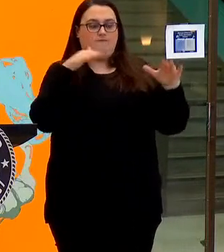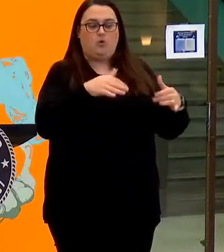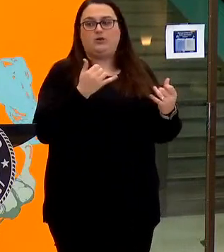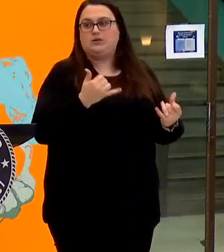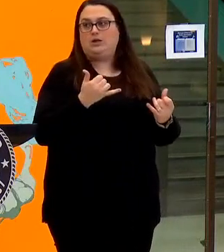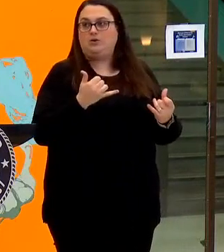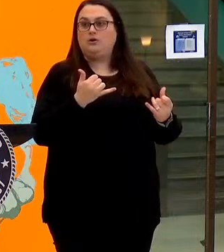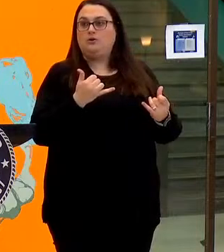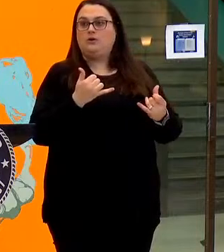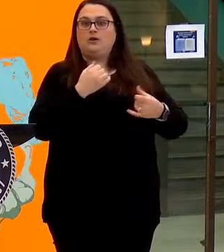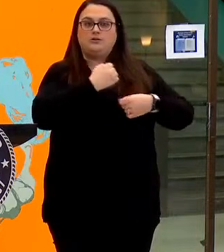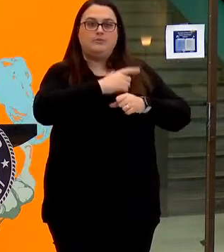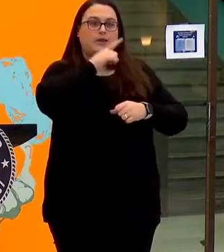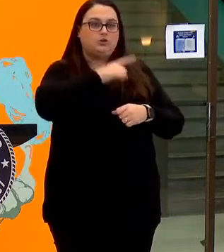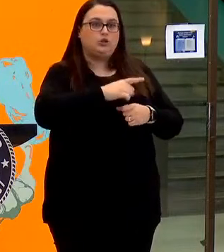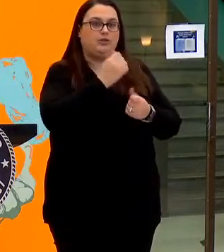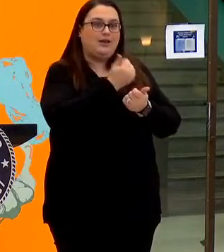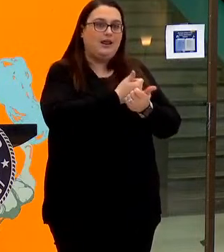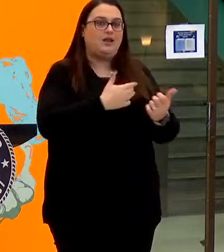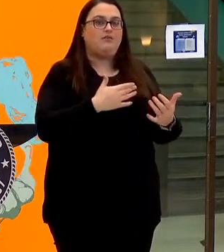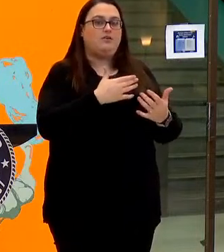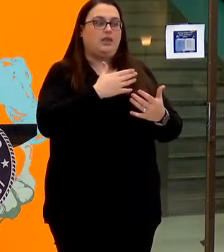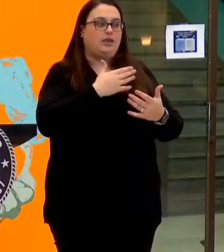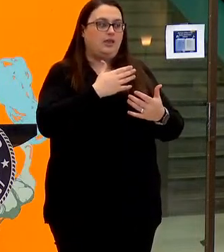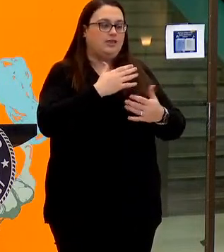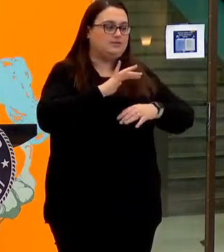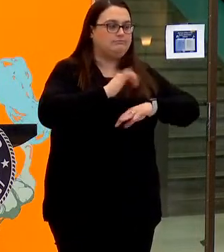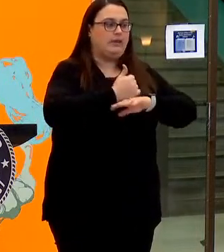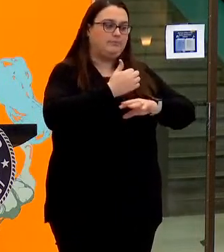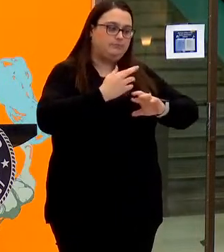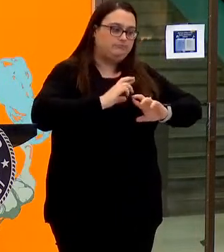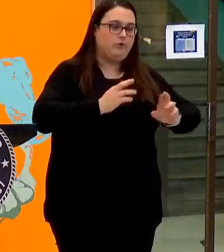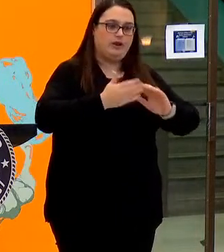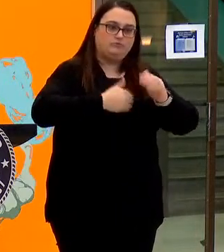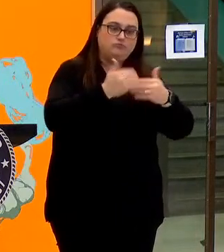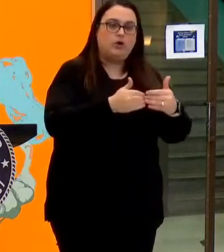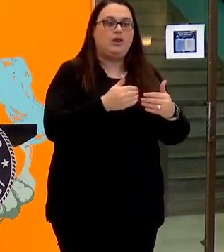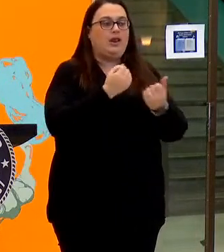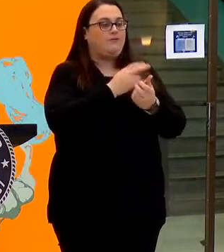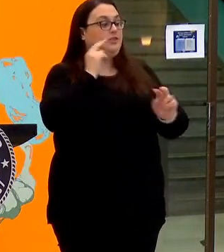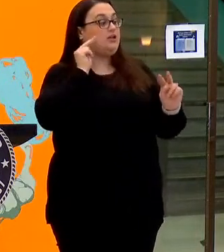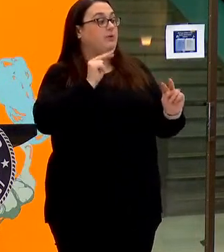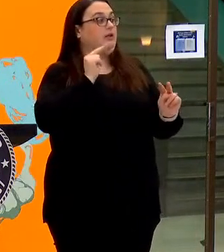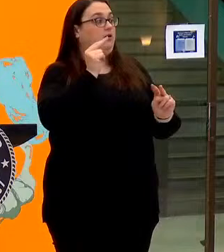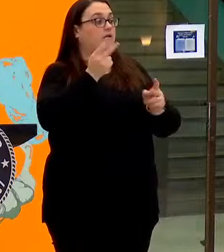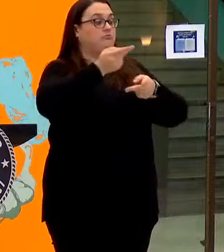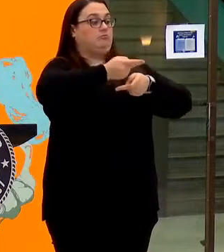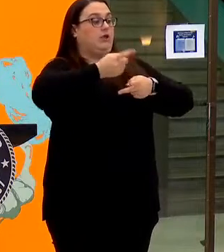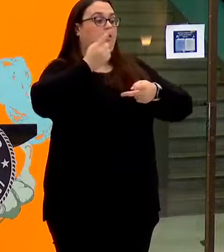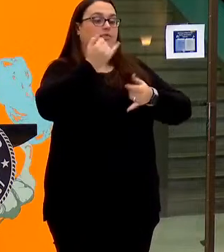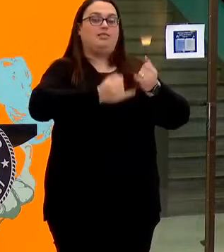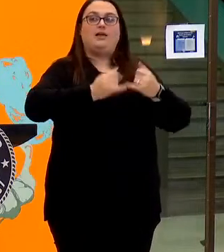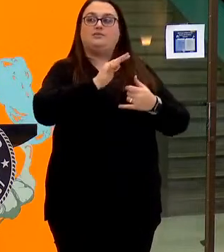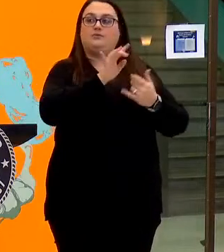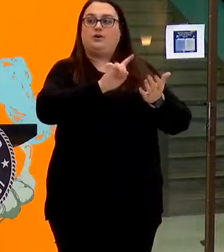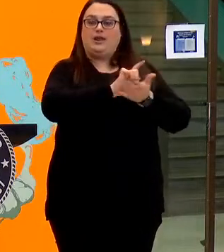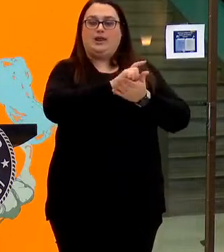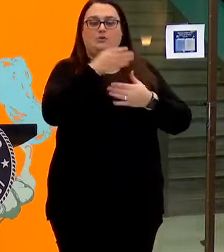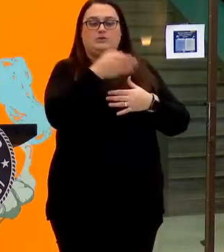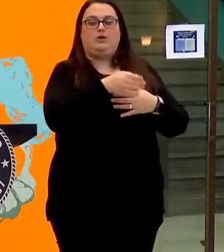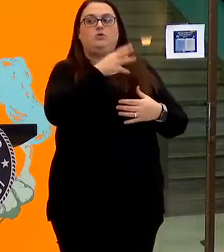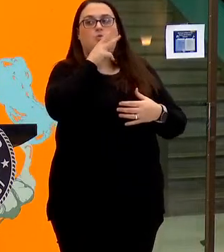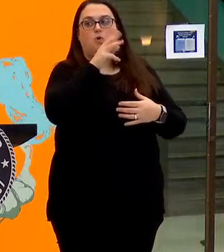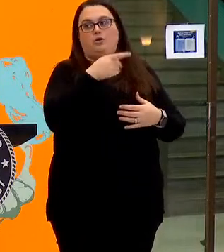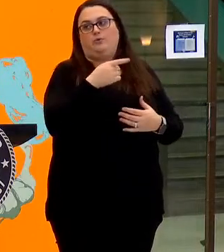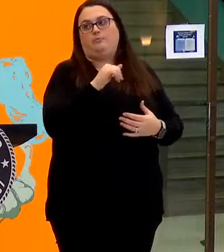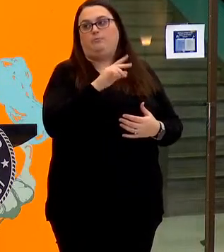really making sure that everything is up and running. All of those steps that she's been overseeing over the last 48 hours at the water